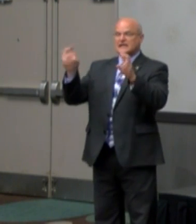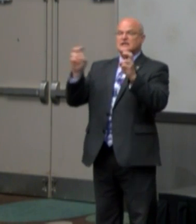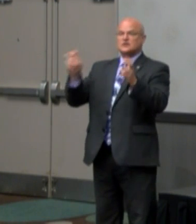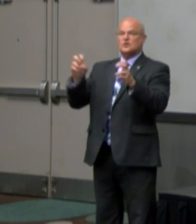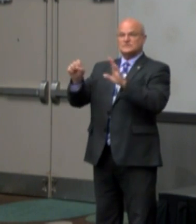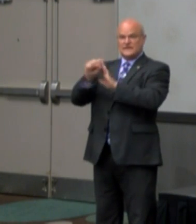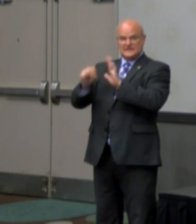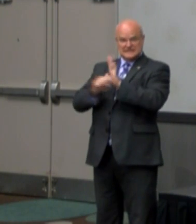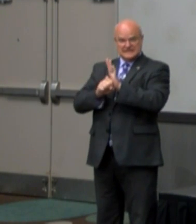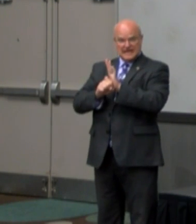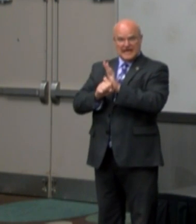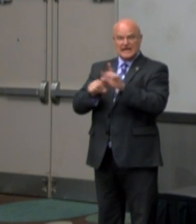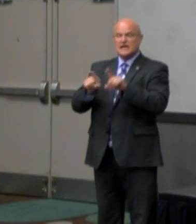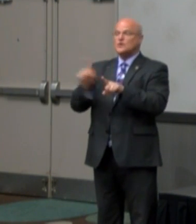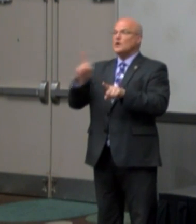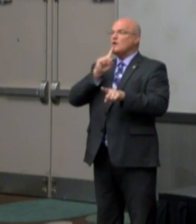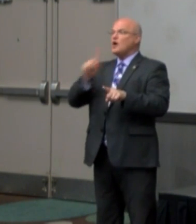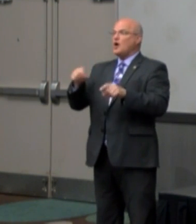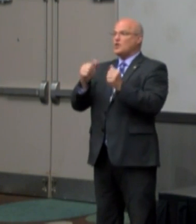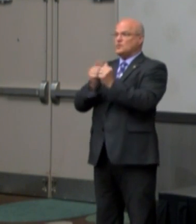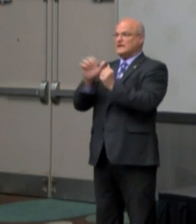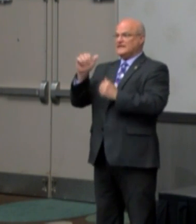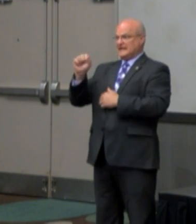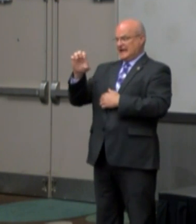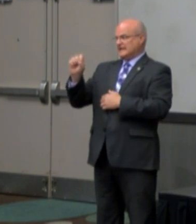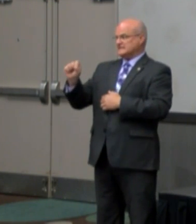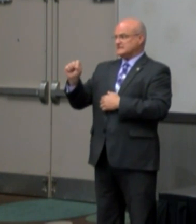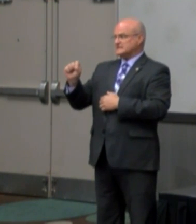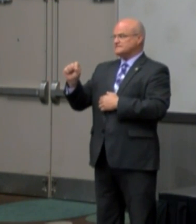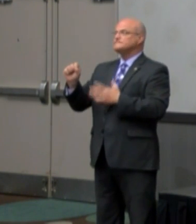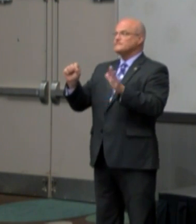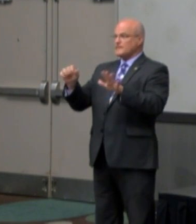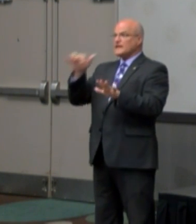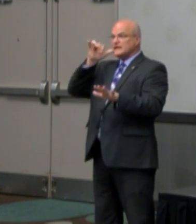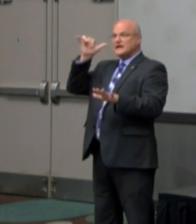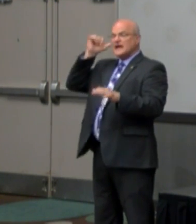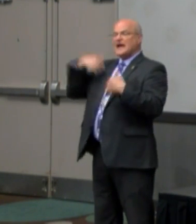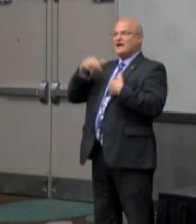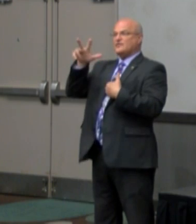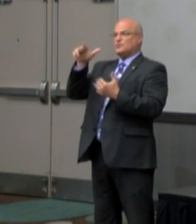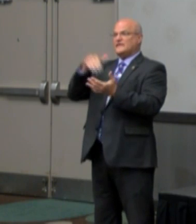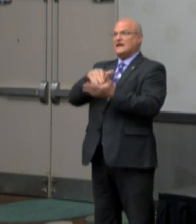of the state as to where we are in our cases. Yesterday, we had